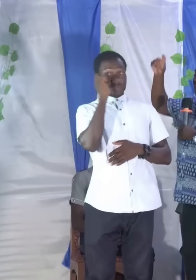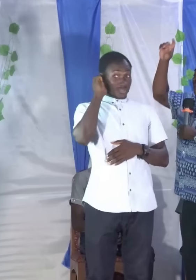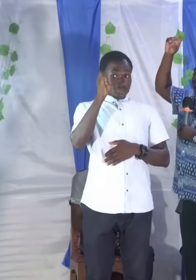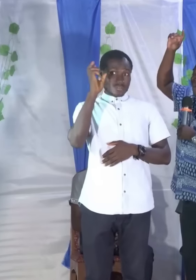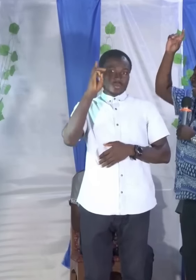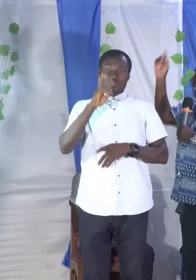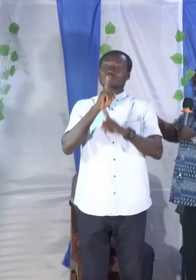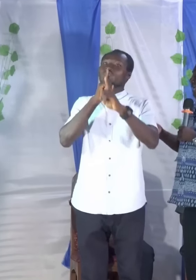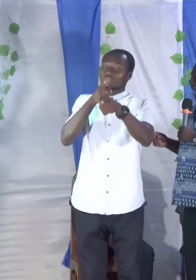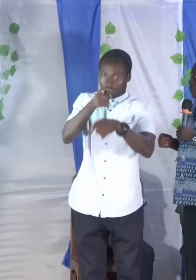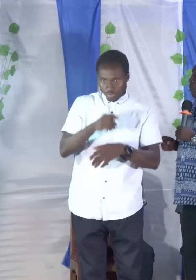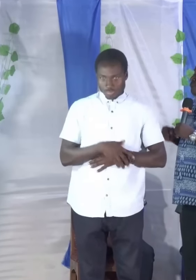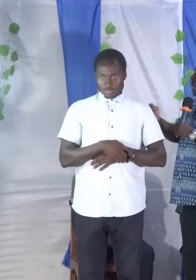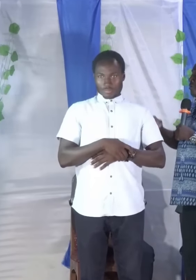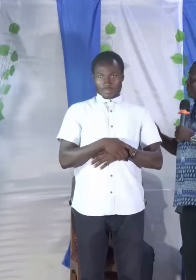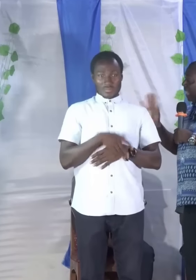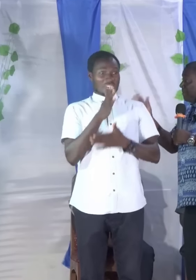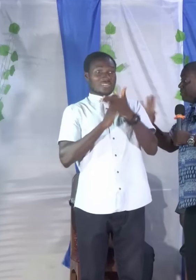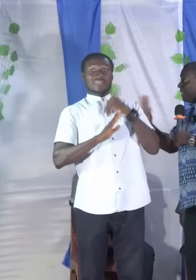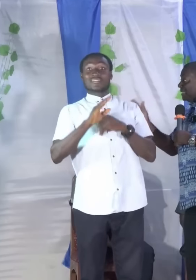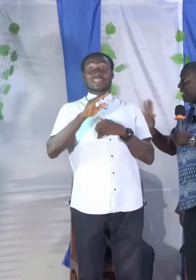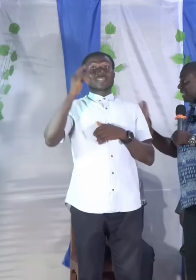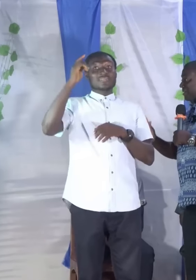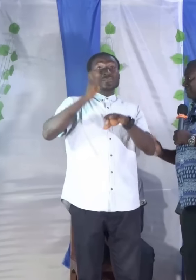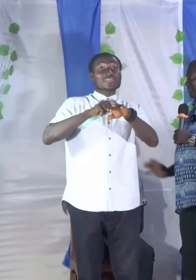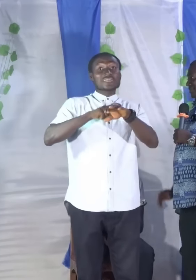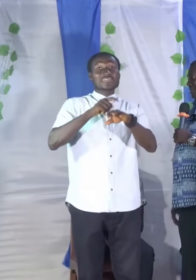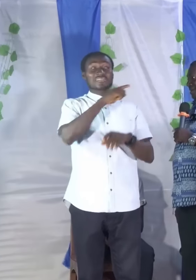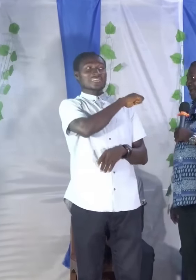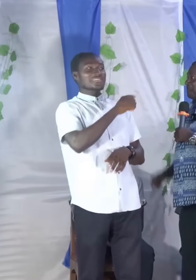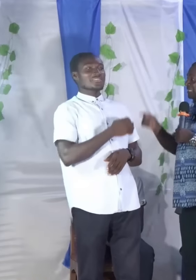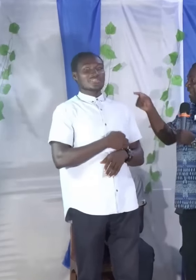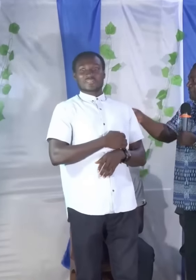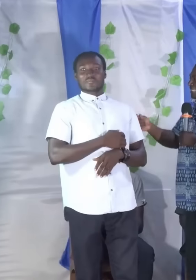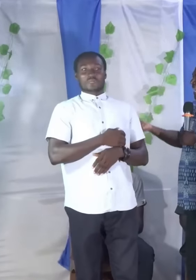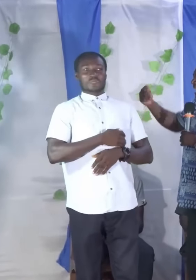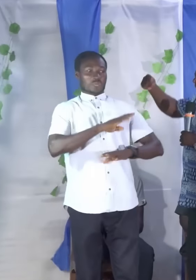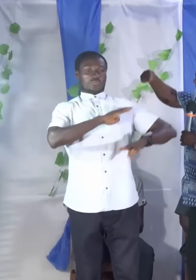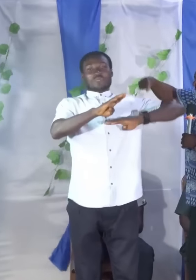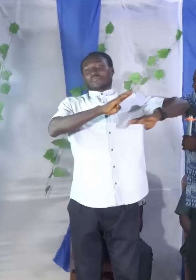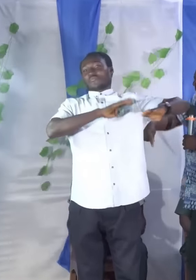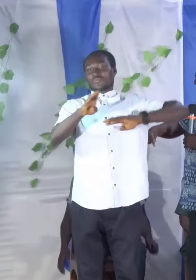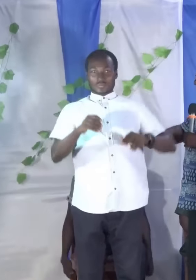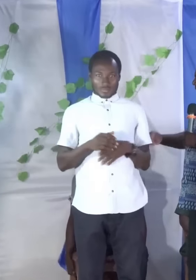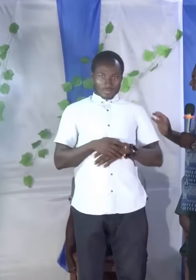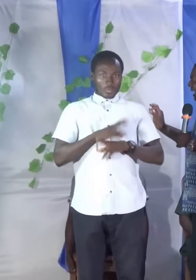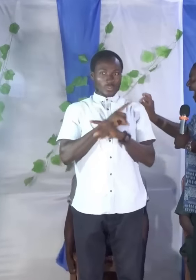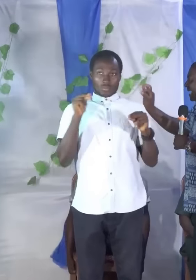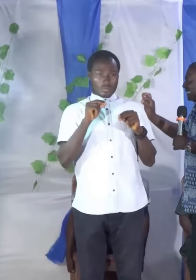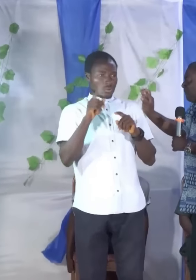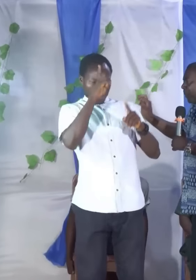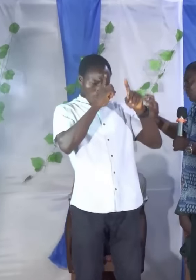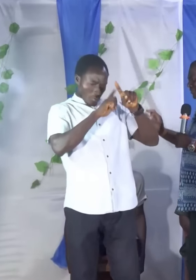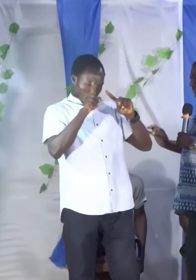Now, why are you here, Obaka said? I could walk down the room. That may be one, yes, I'm not here. Missionaries, yeah, and near ma are